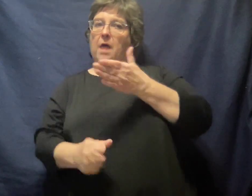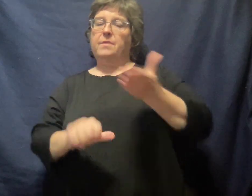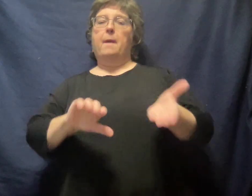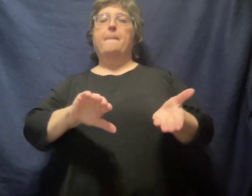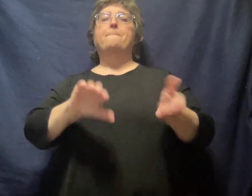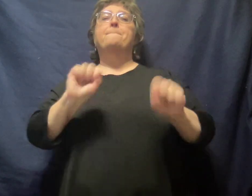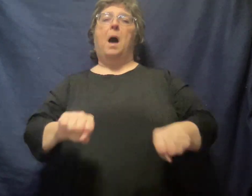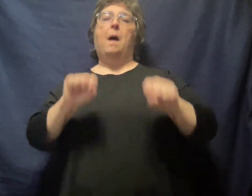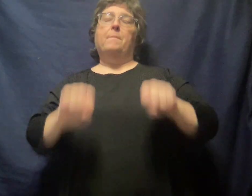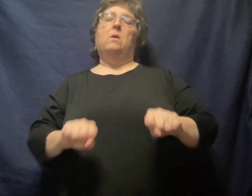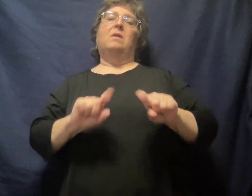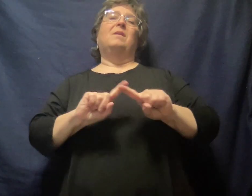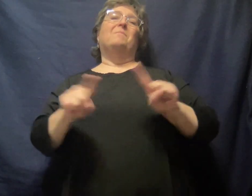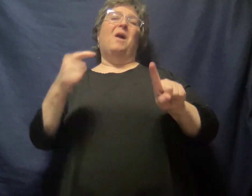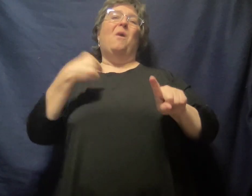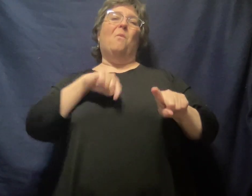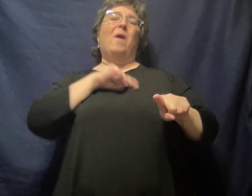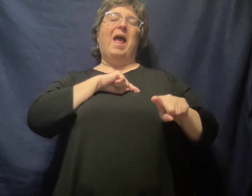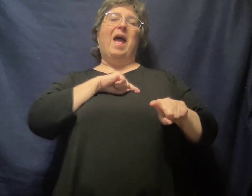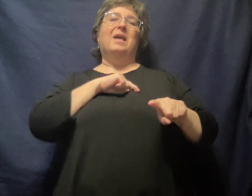but unfortunately we've had 3.